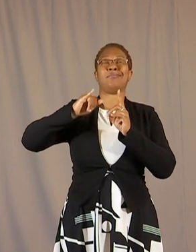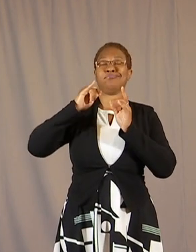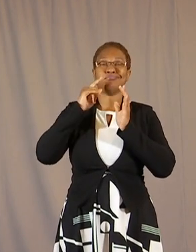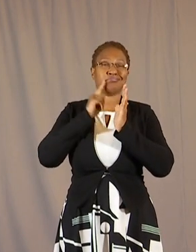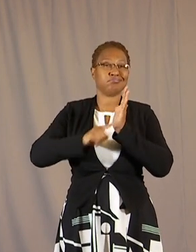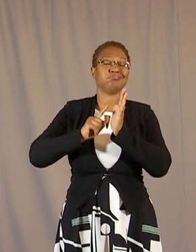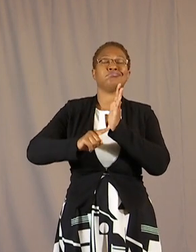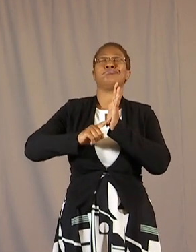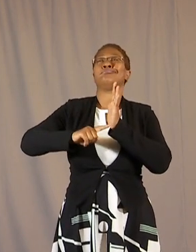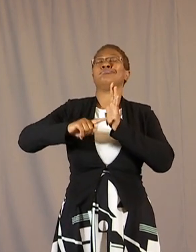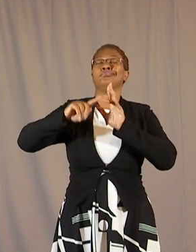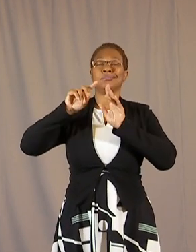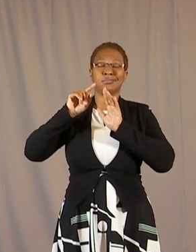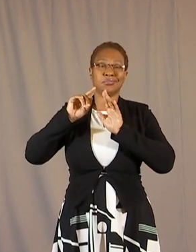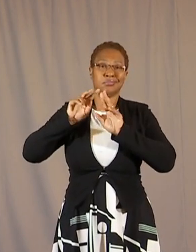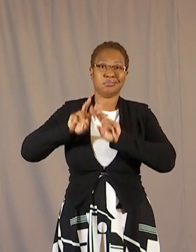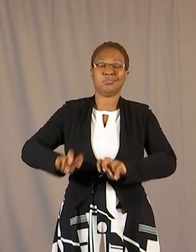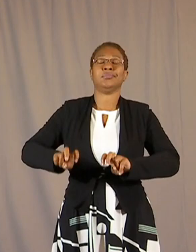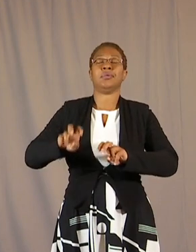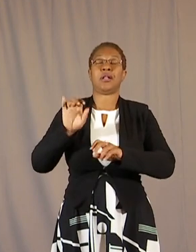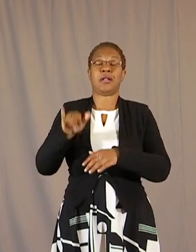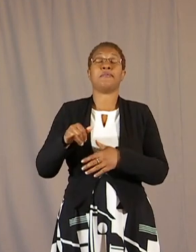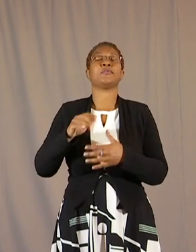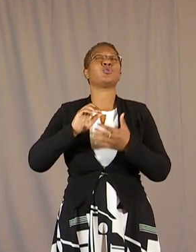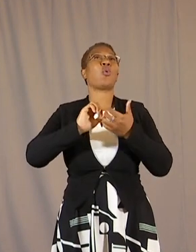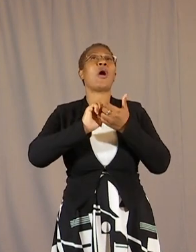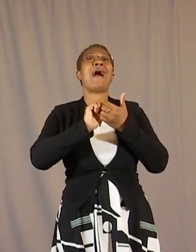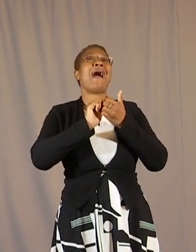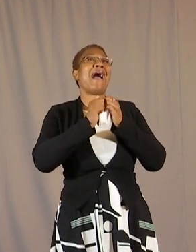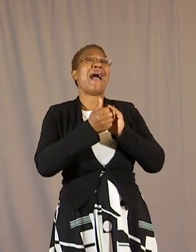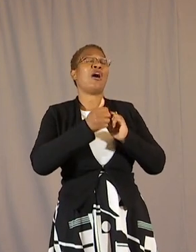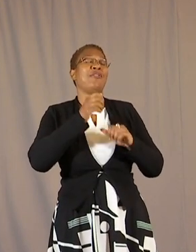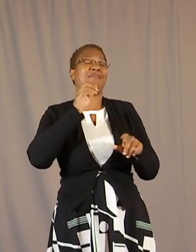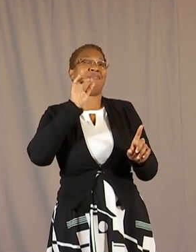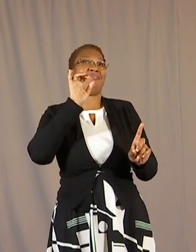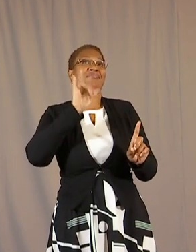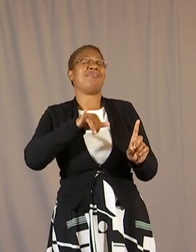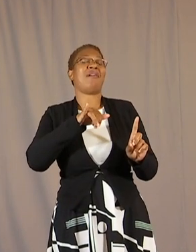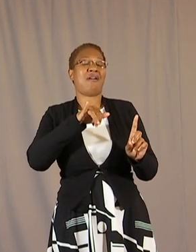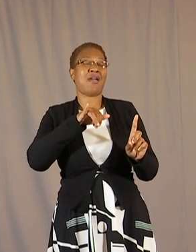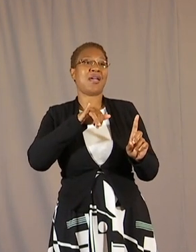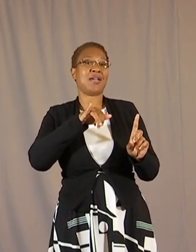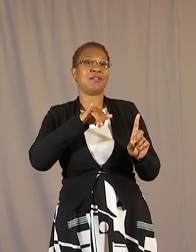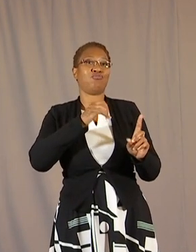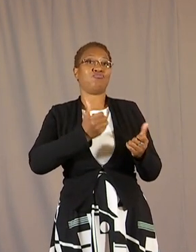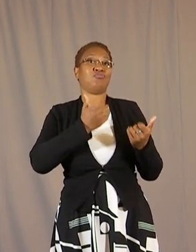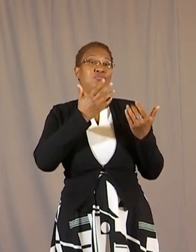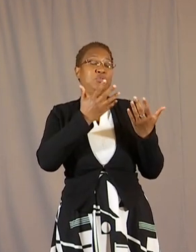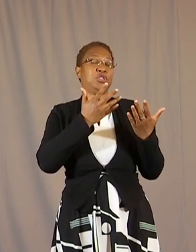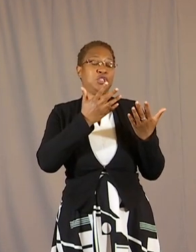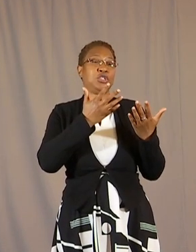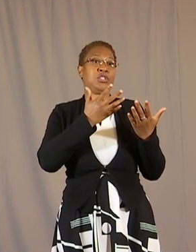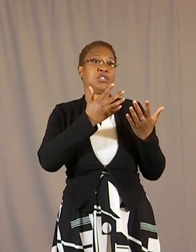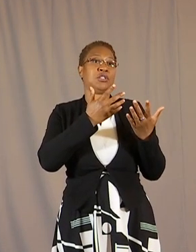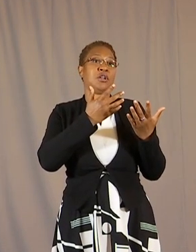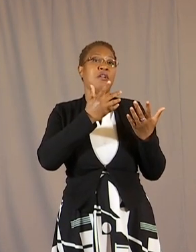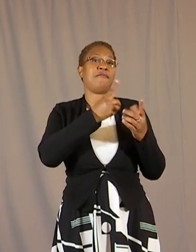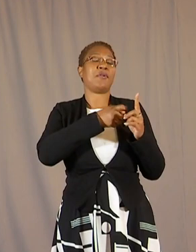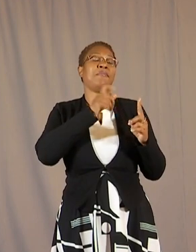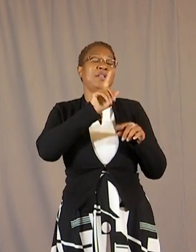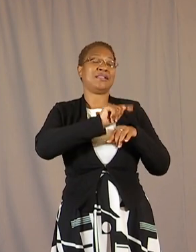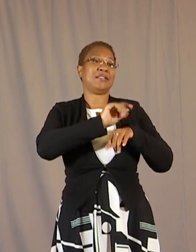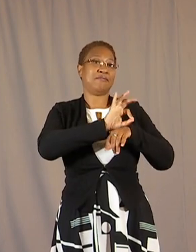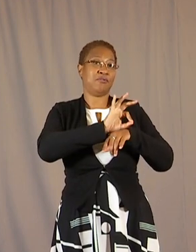Task Force pioneer responses to COVID-19? And what were some of the specific